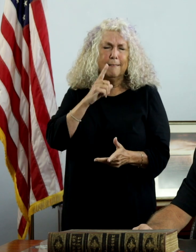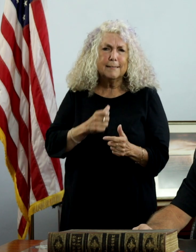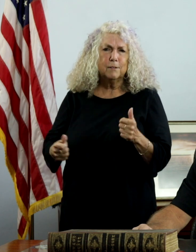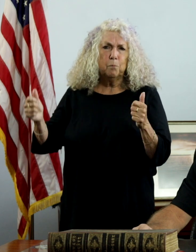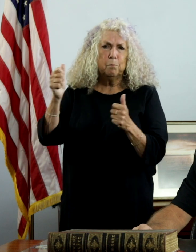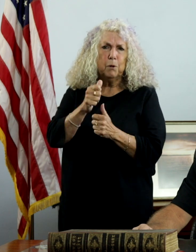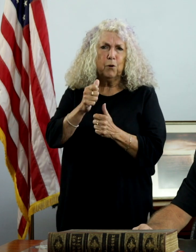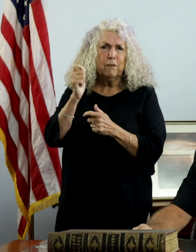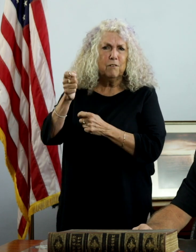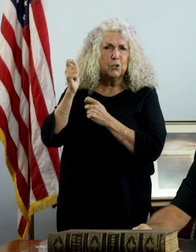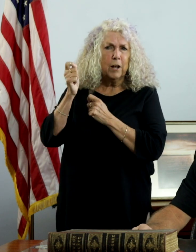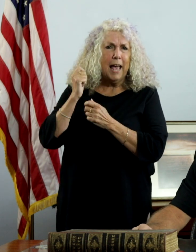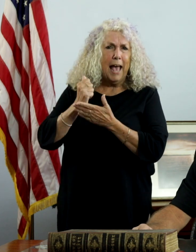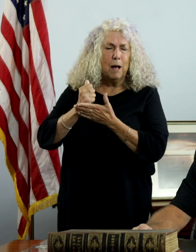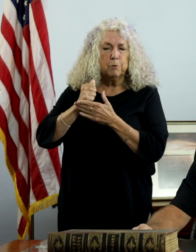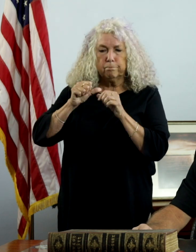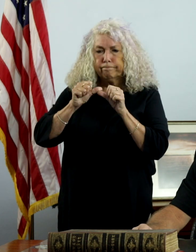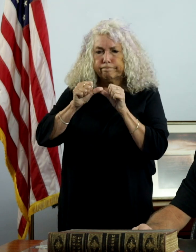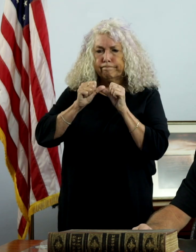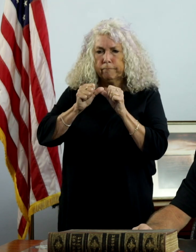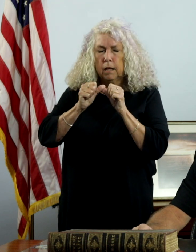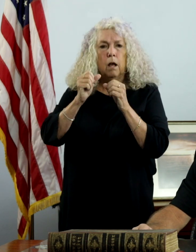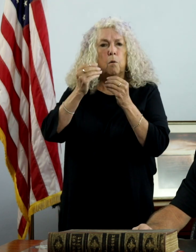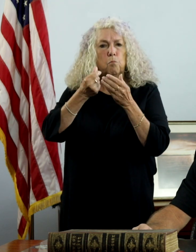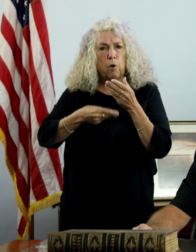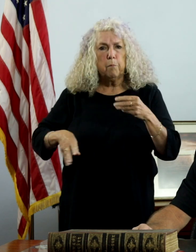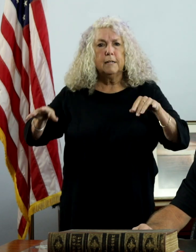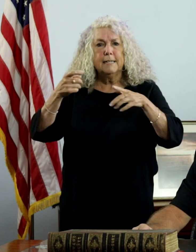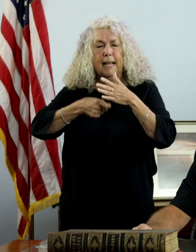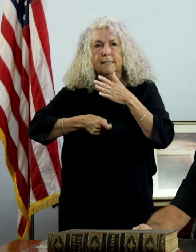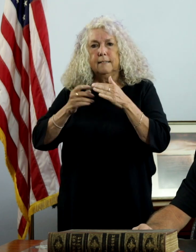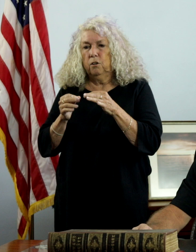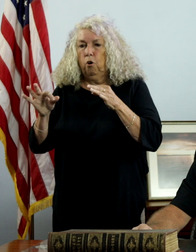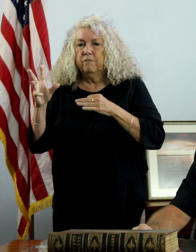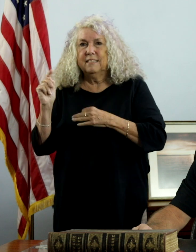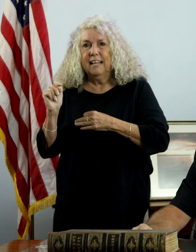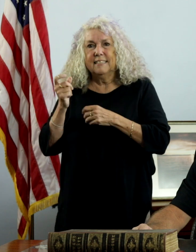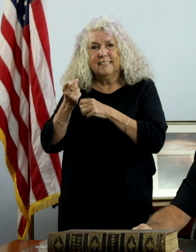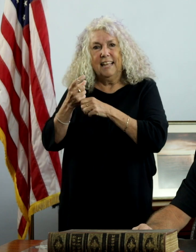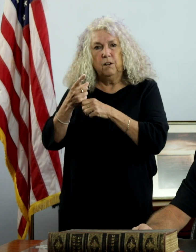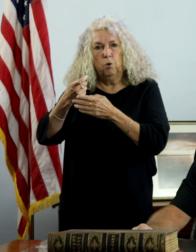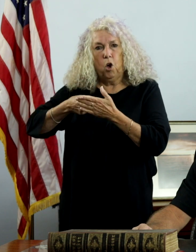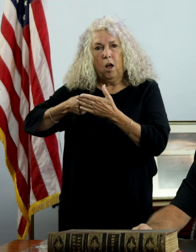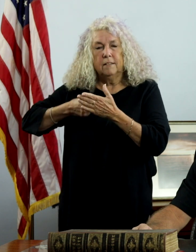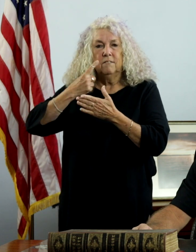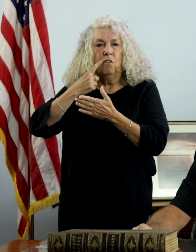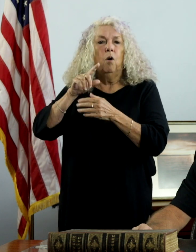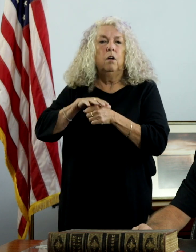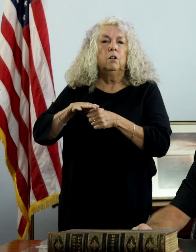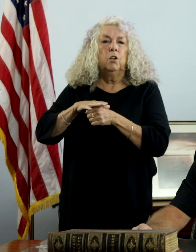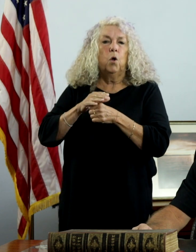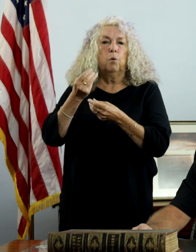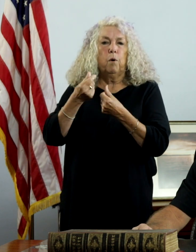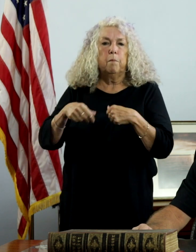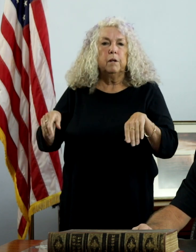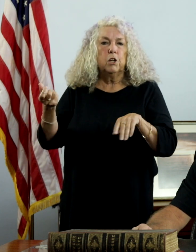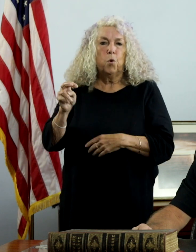superior fishery helps stabilize property taxes and offsets some of that annual expense for local property owners.